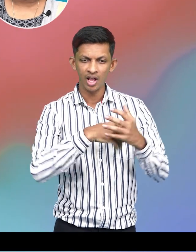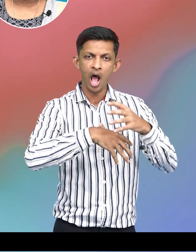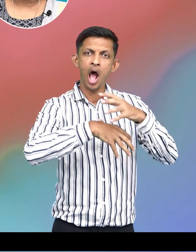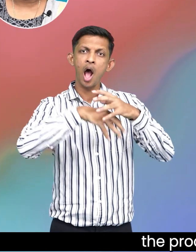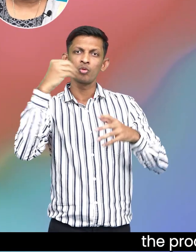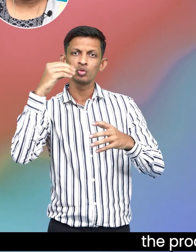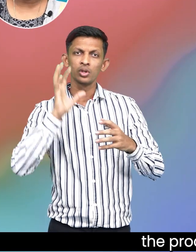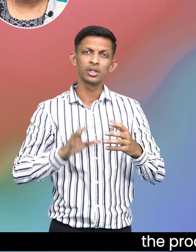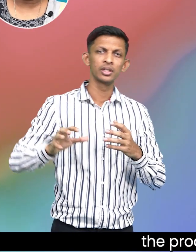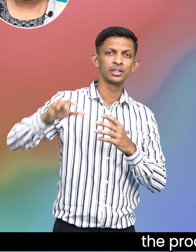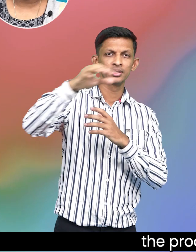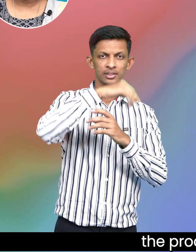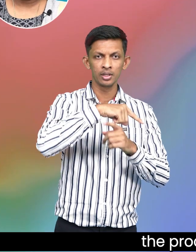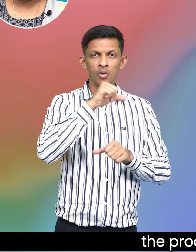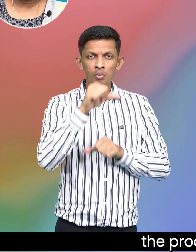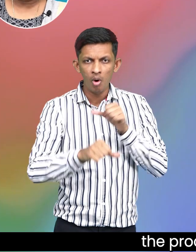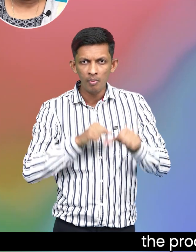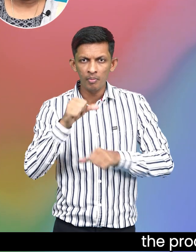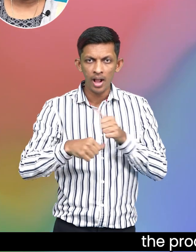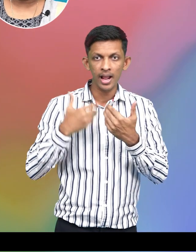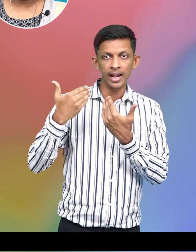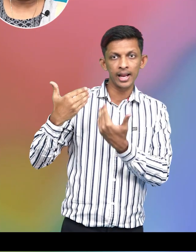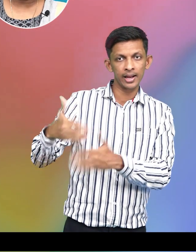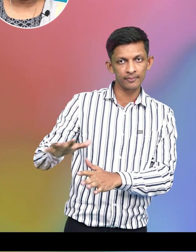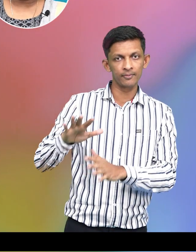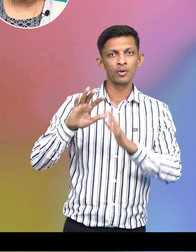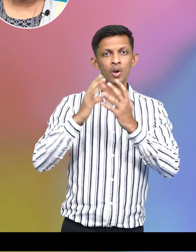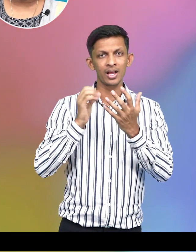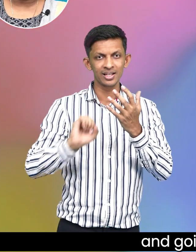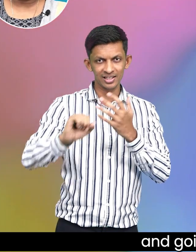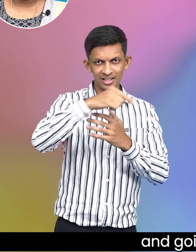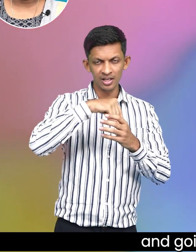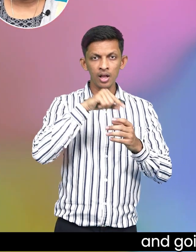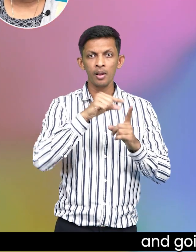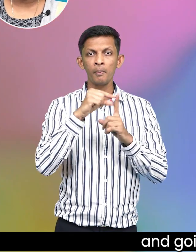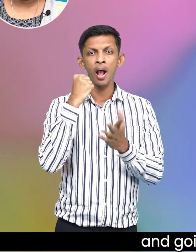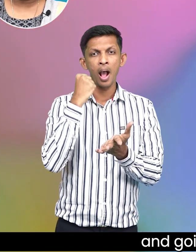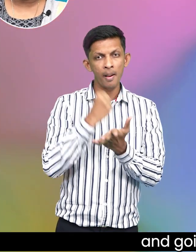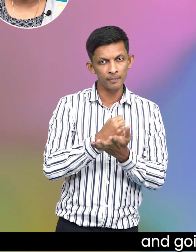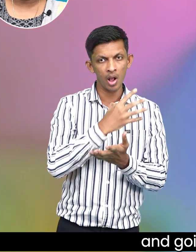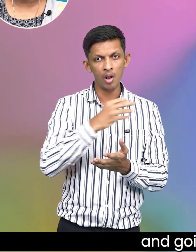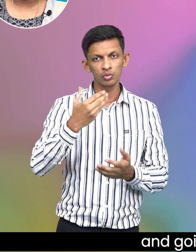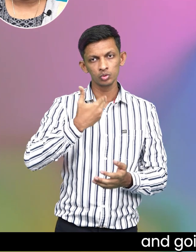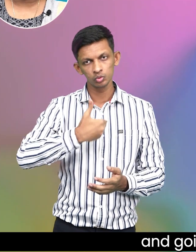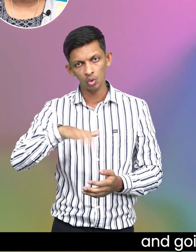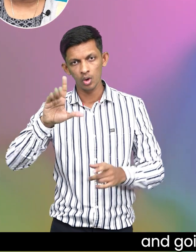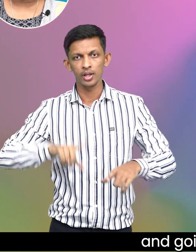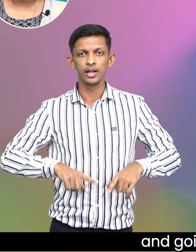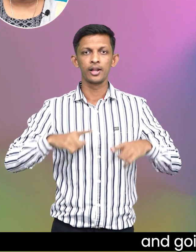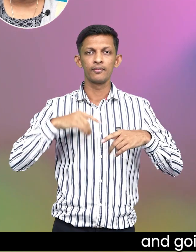Emigration. The process of leaving a country permanently and going to live in another